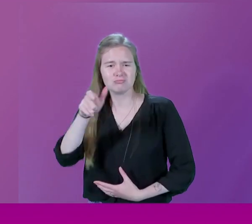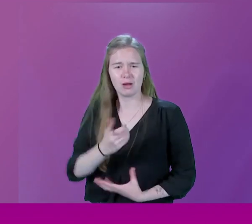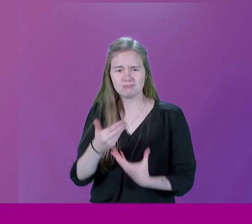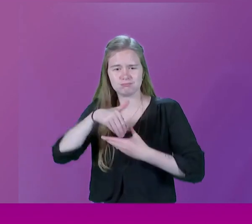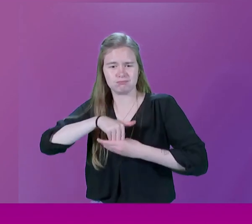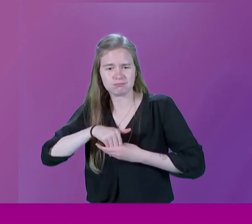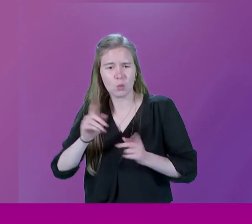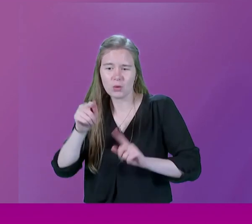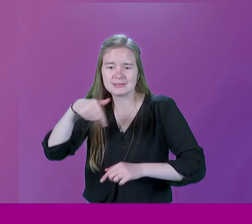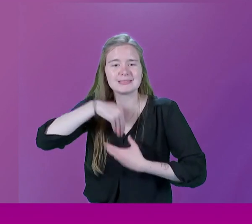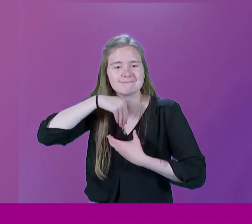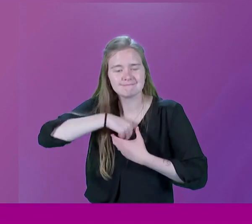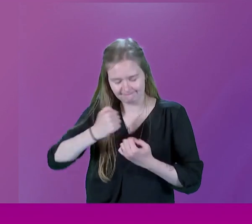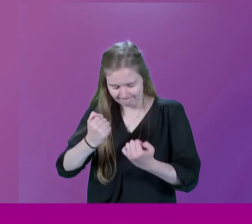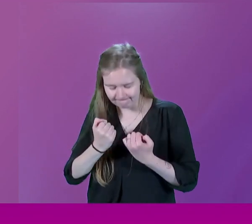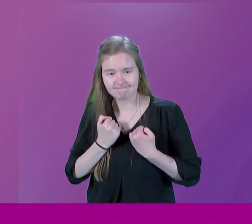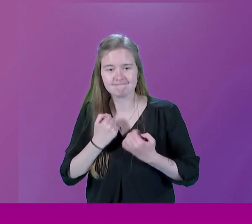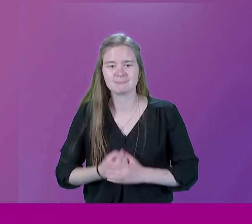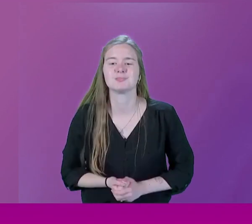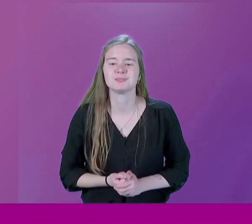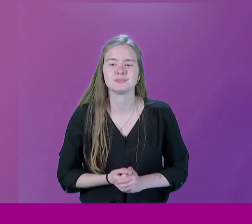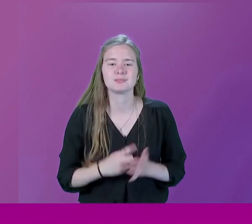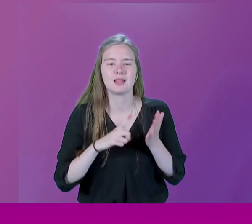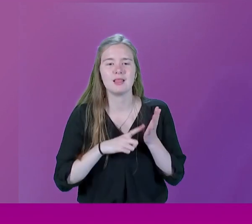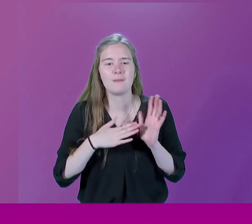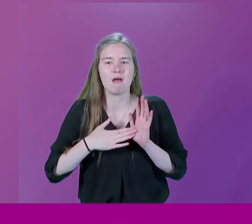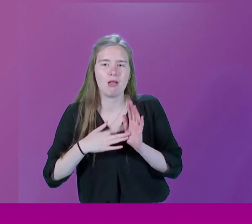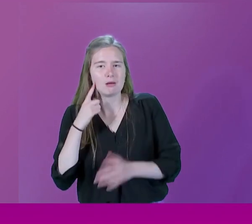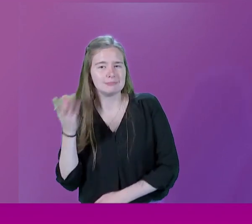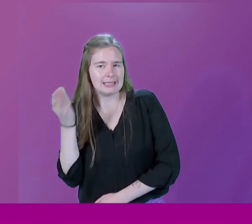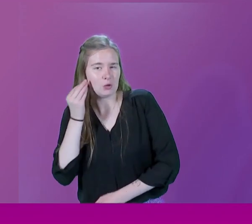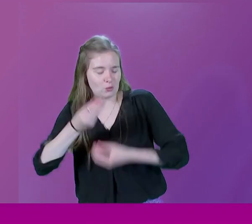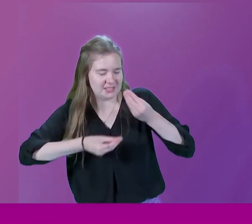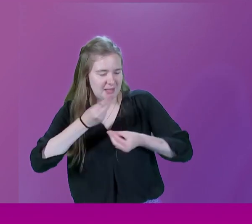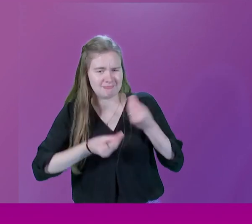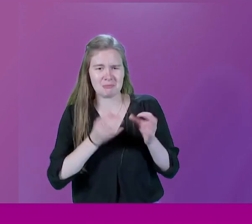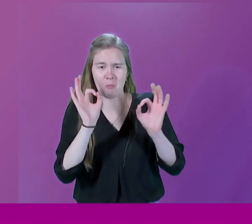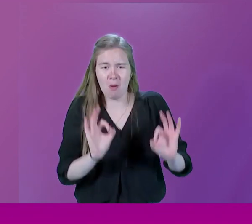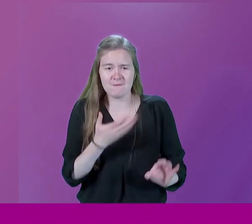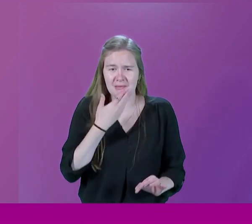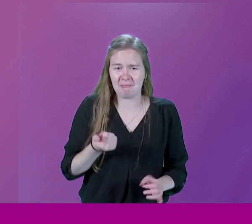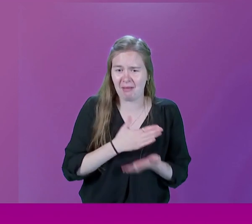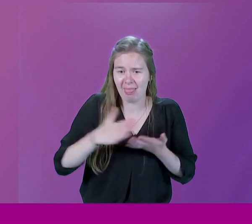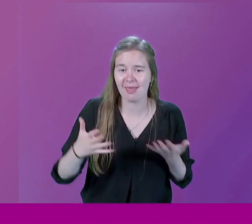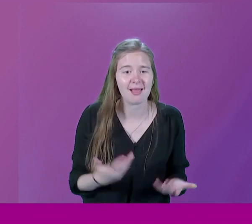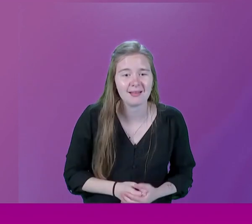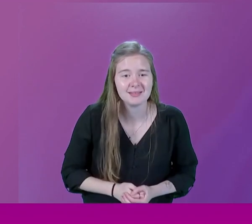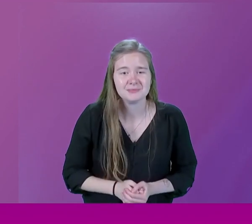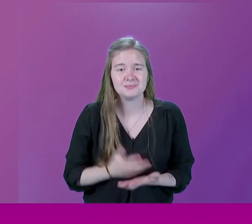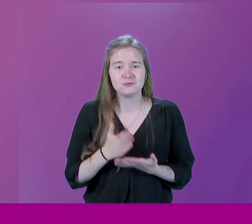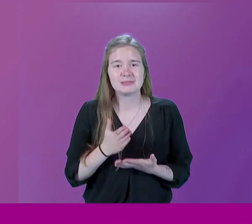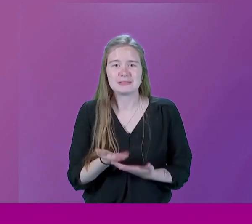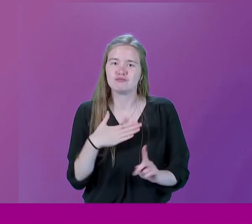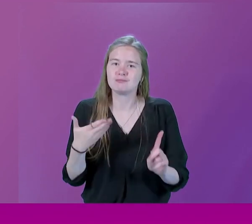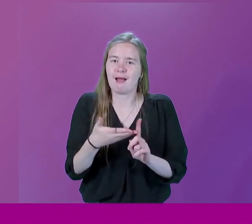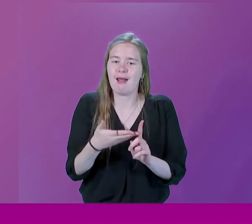person? Hearing you explain that now, it all makes perfect sense. I think it's